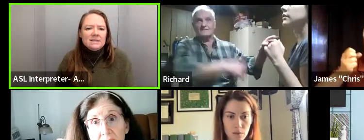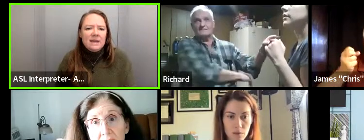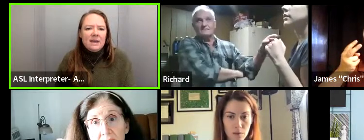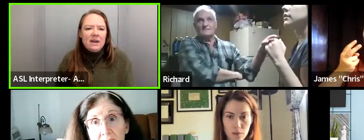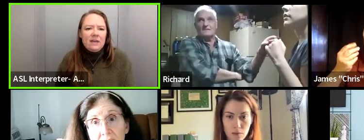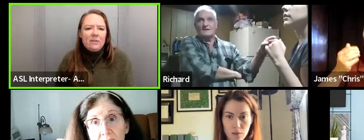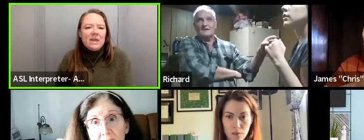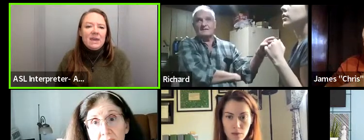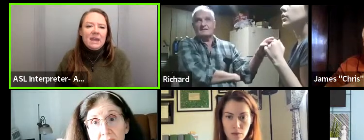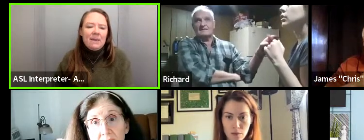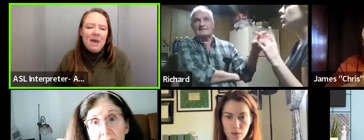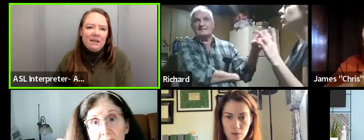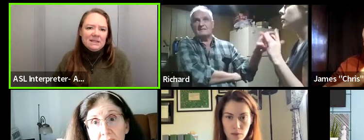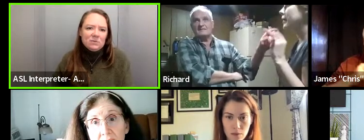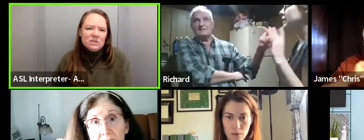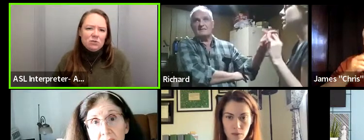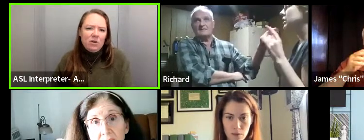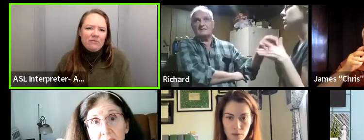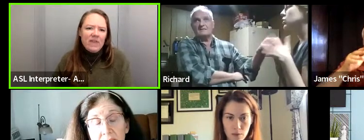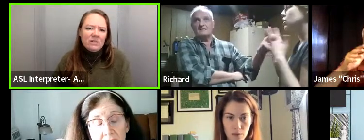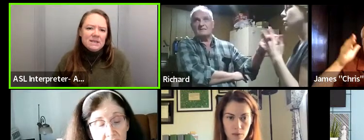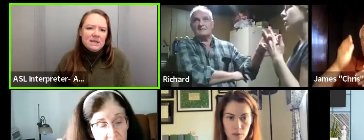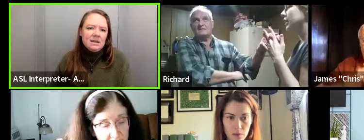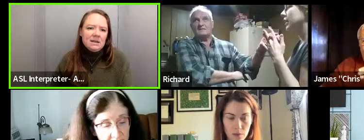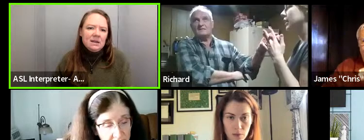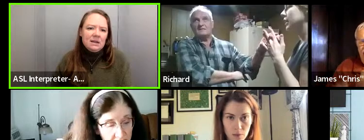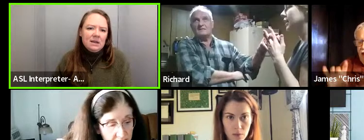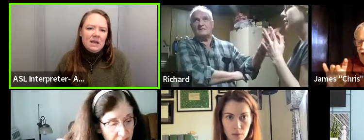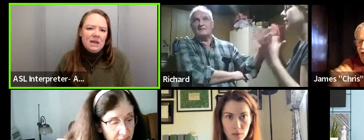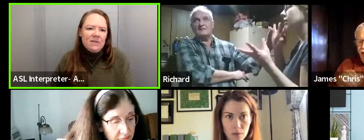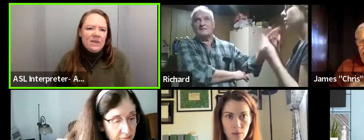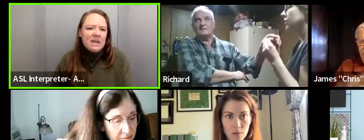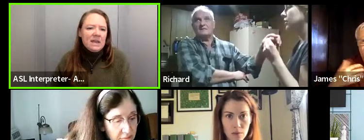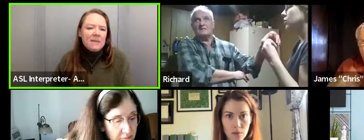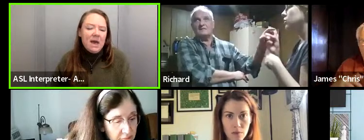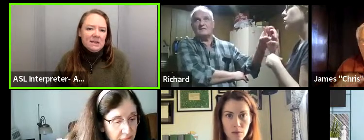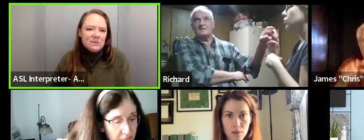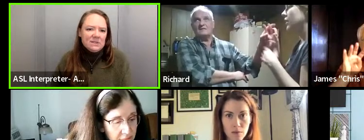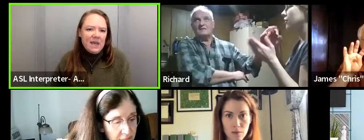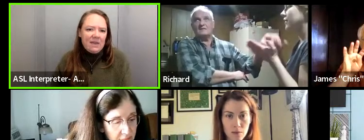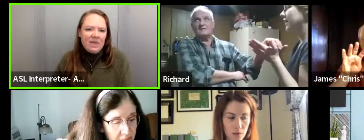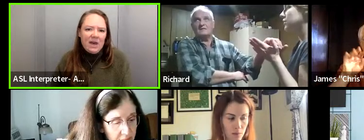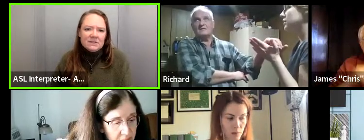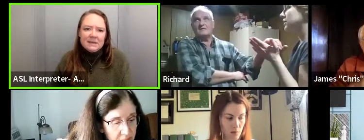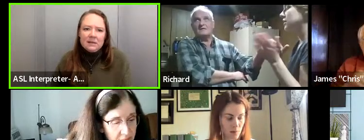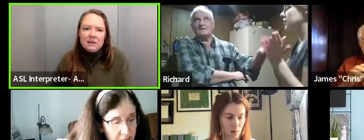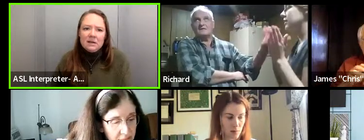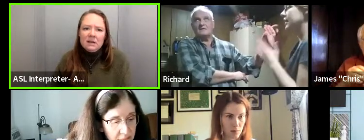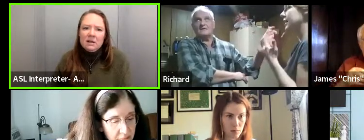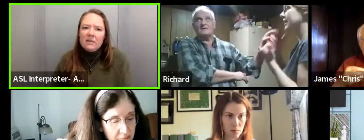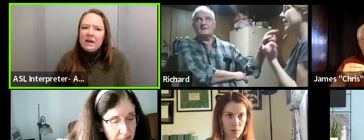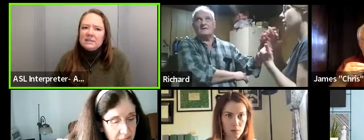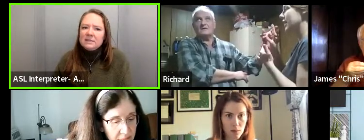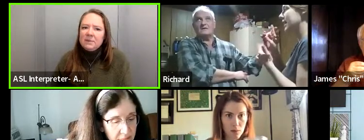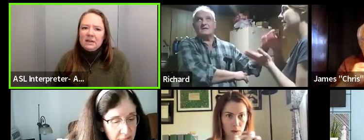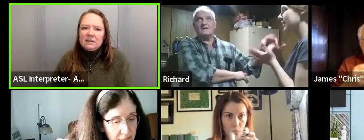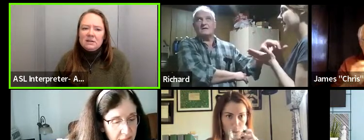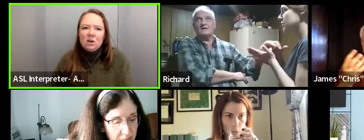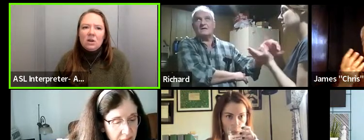You had said the beginning balance was 12,000 and then the ending balance was 8,000.